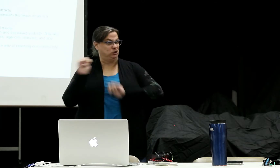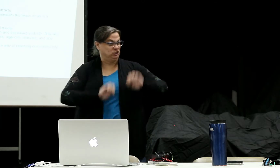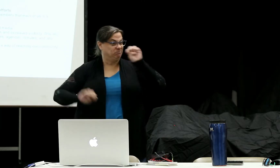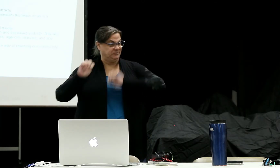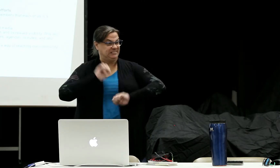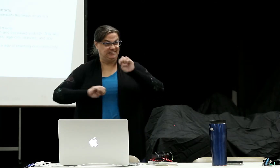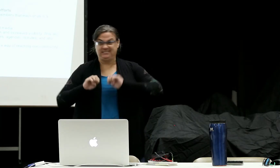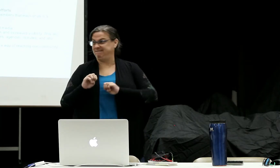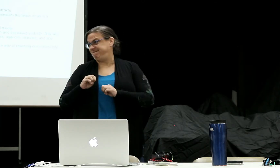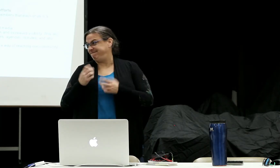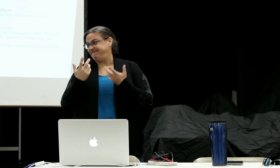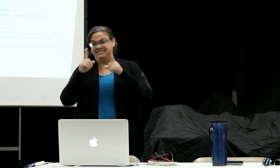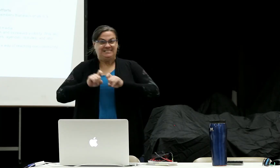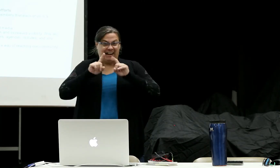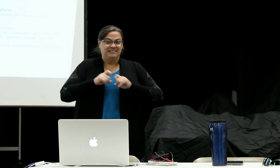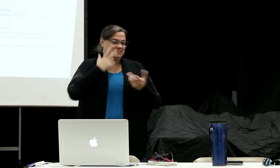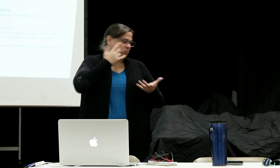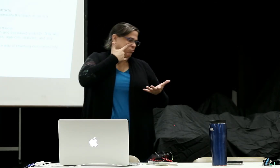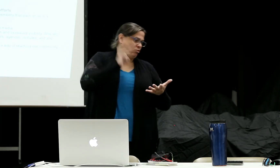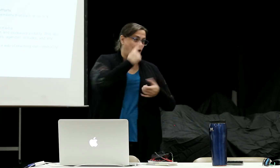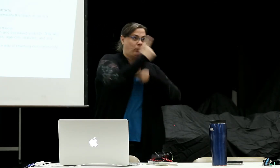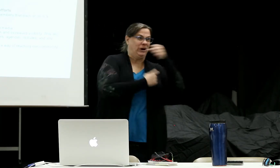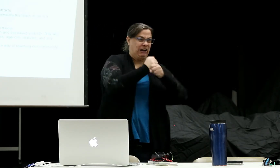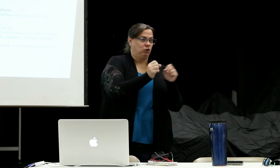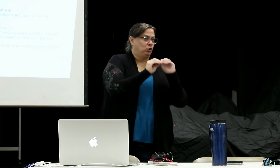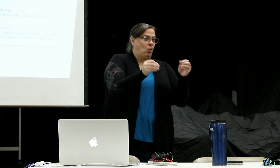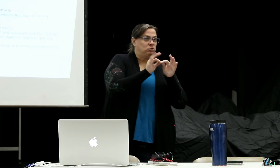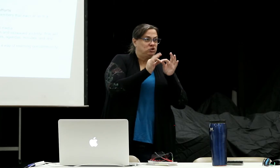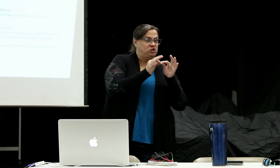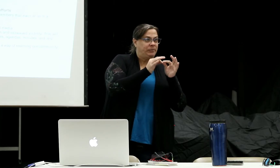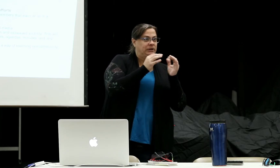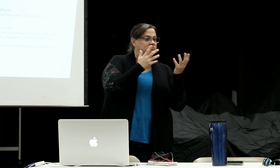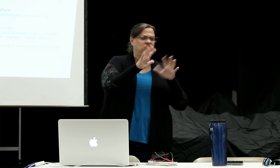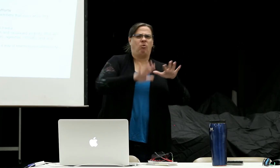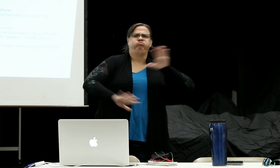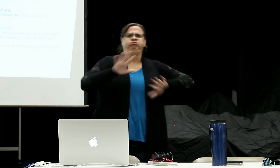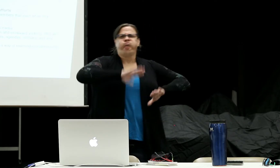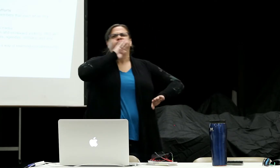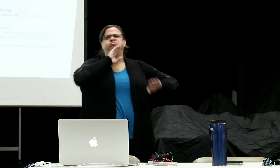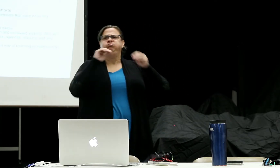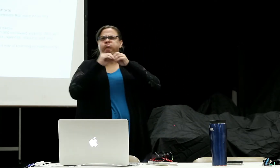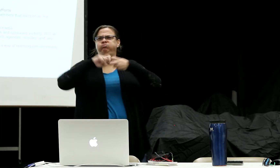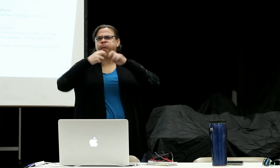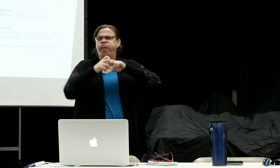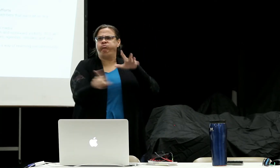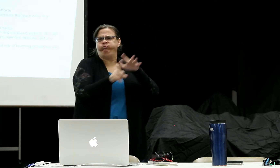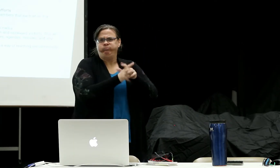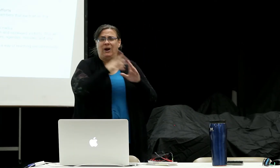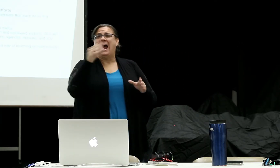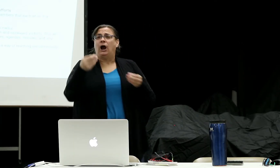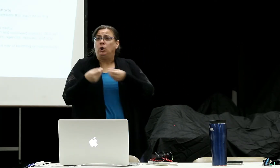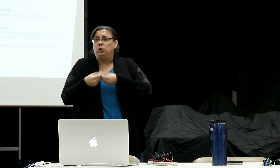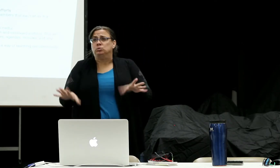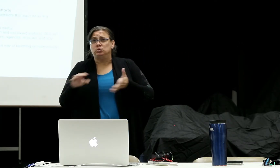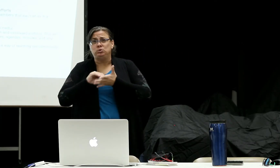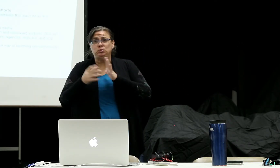because I did an experiment of my own. I kind of tested it out to see what it looked like to have no interpreter for 1 year. There was a lot of frustration, a lot of